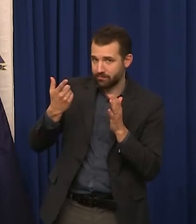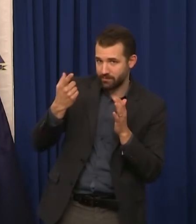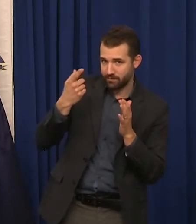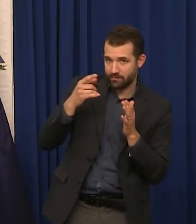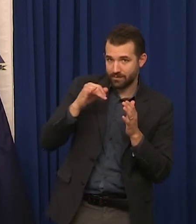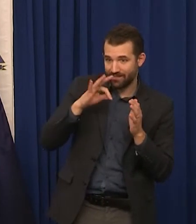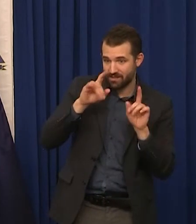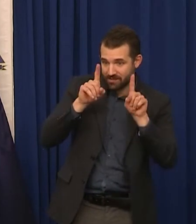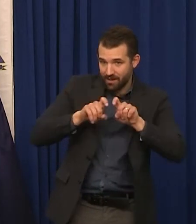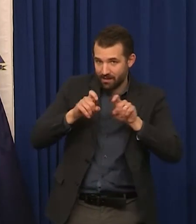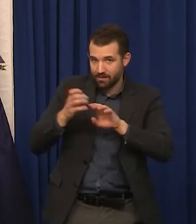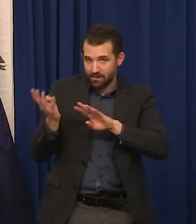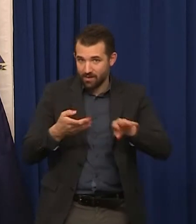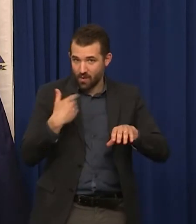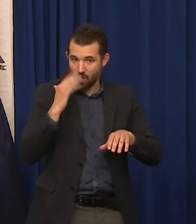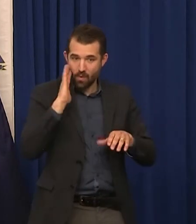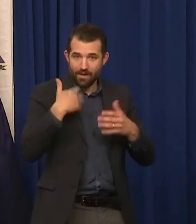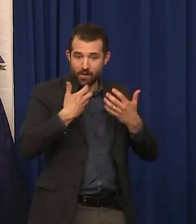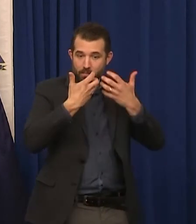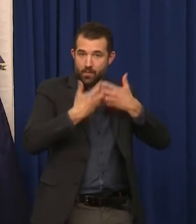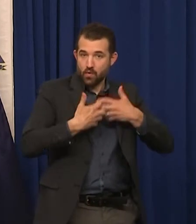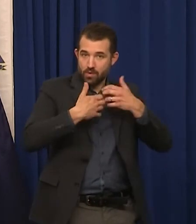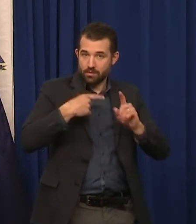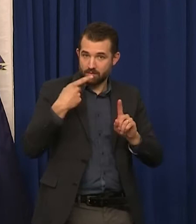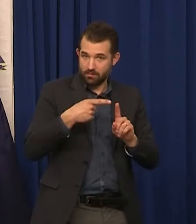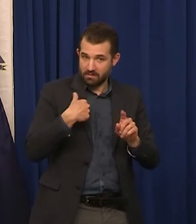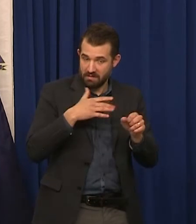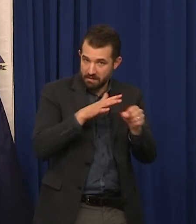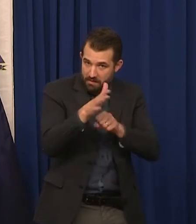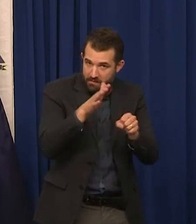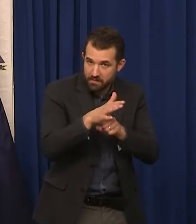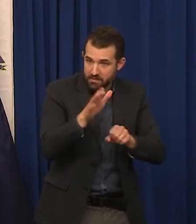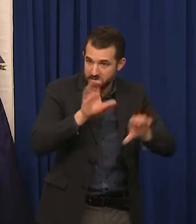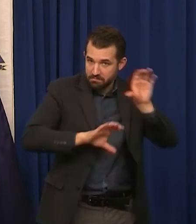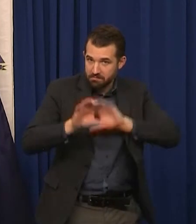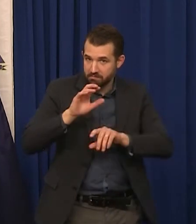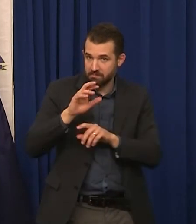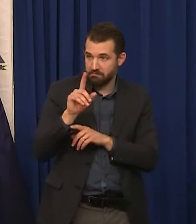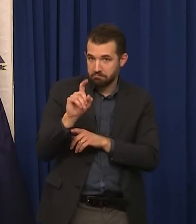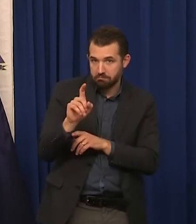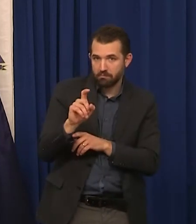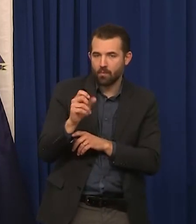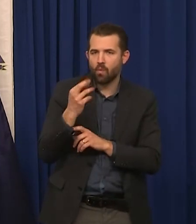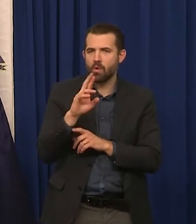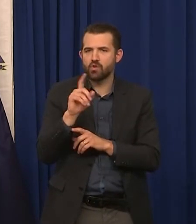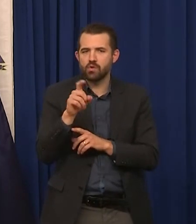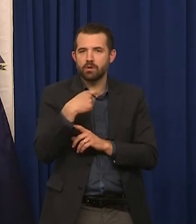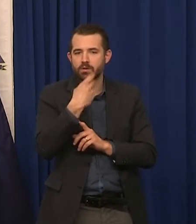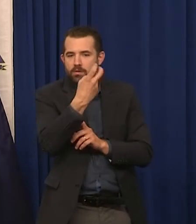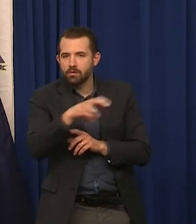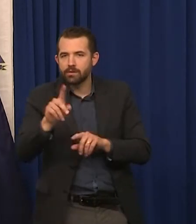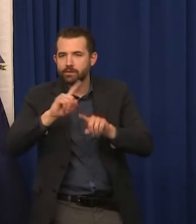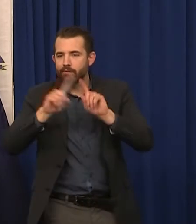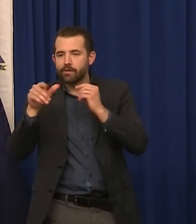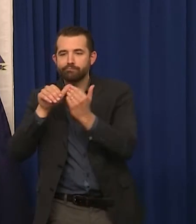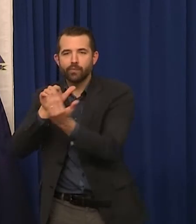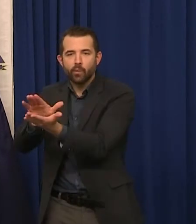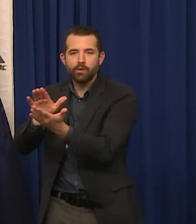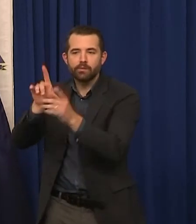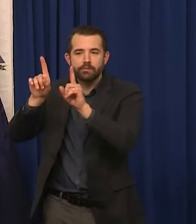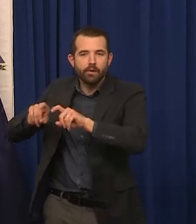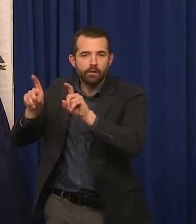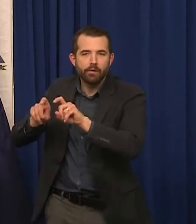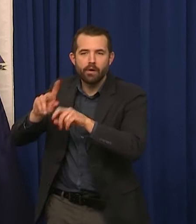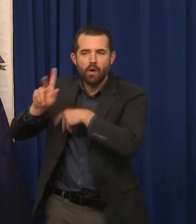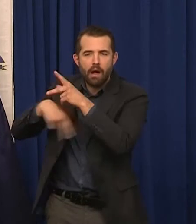use, whether that supply is robust enough, or whether it's time that we switch to a different platform that we know will